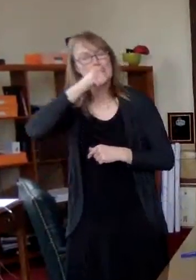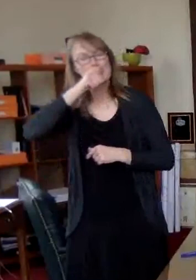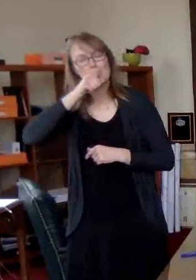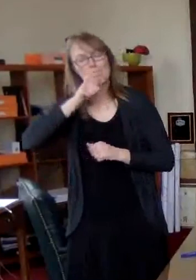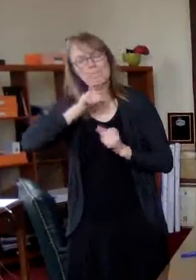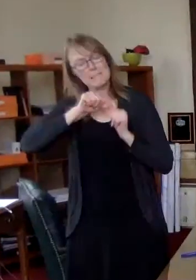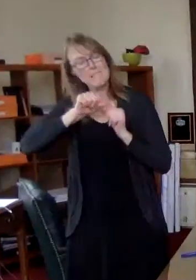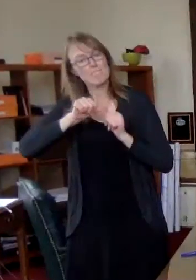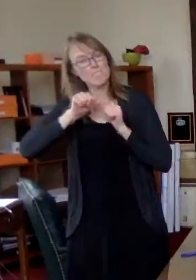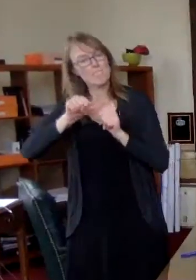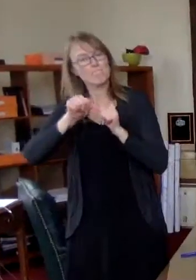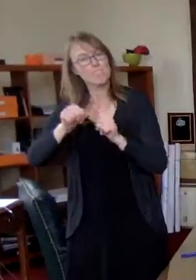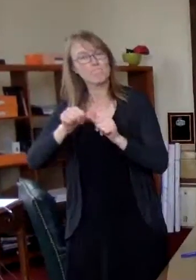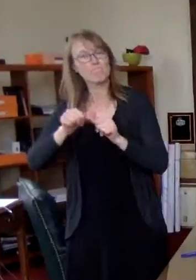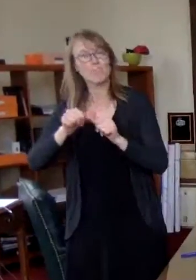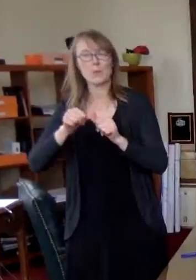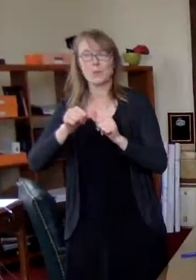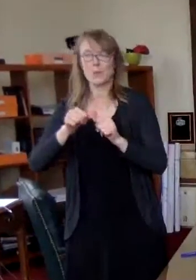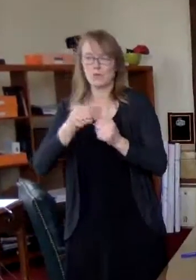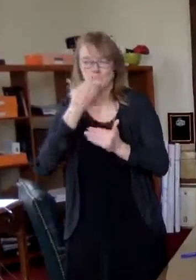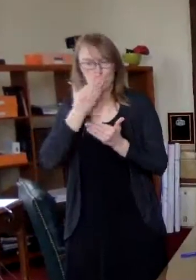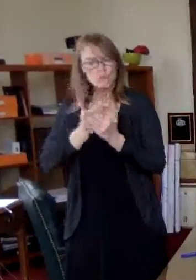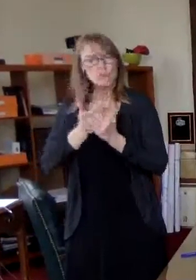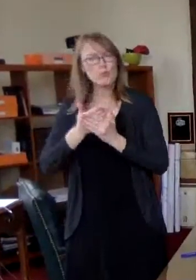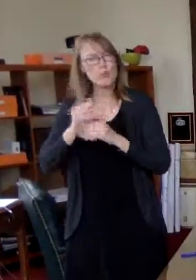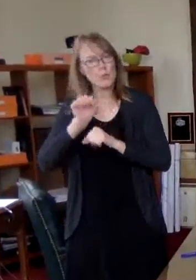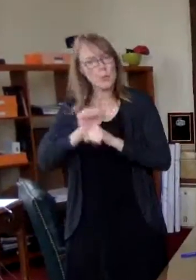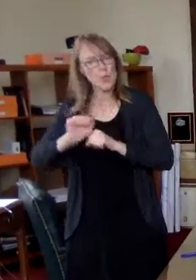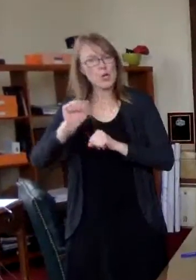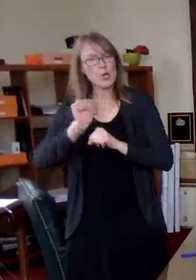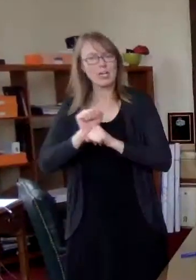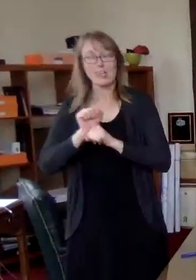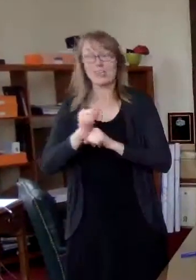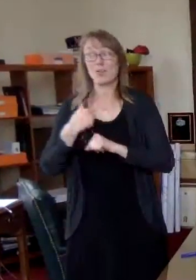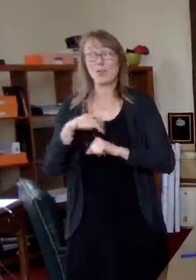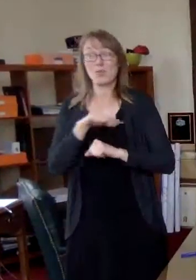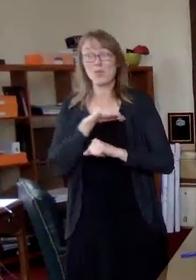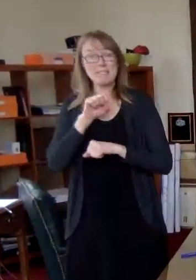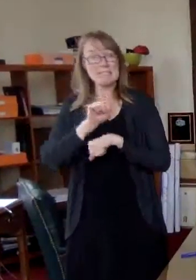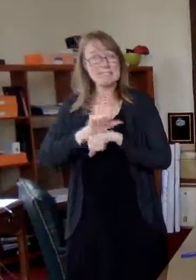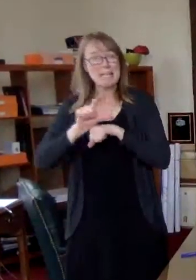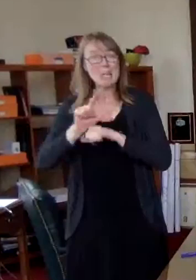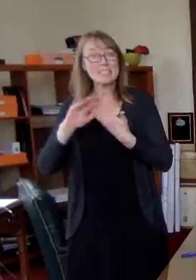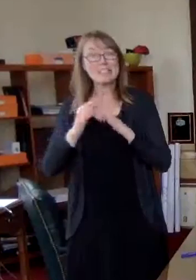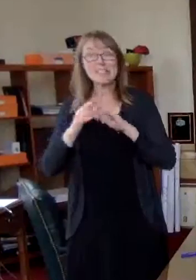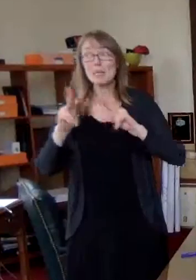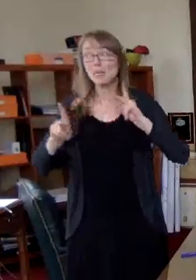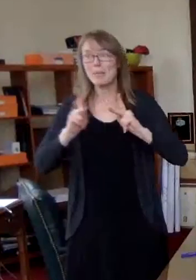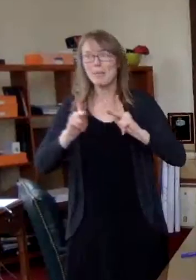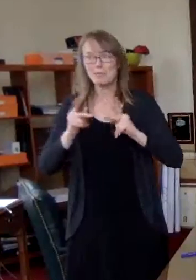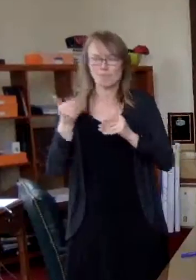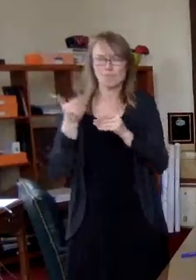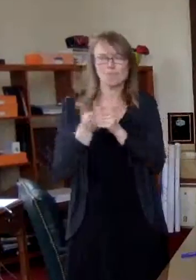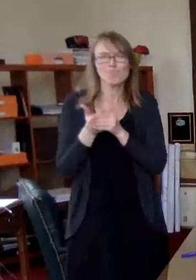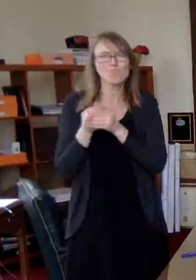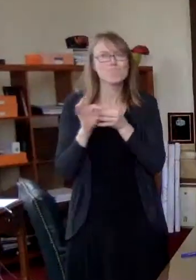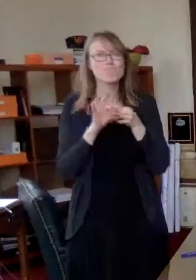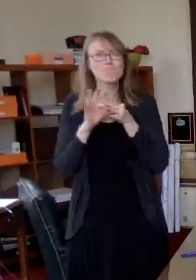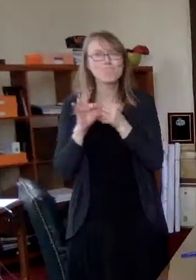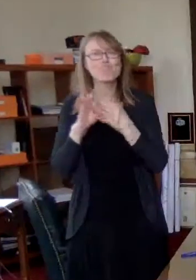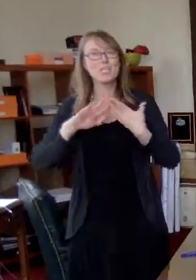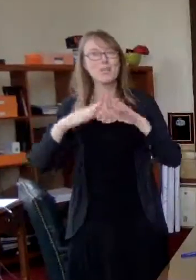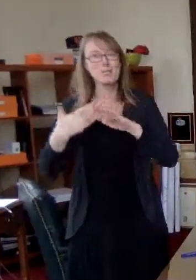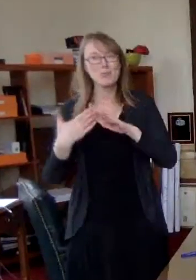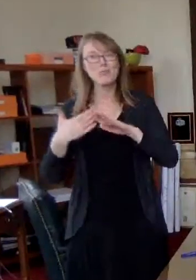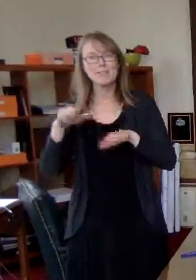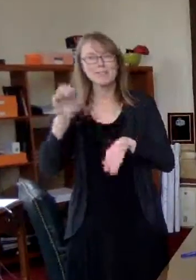are a pretty tight-knit community. And I know that this is hard on you to stay home or to stay in your house. But it's